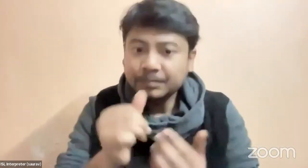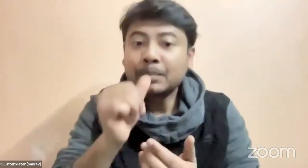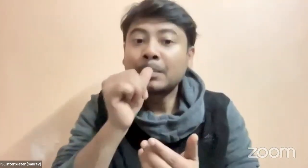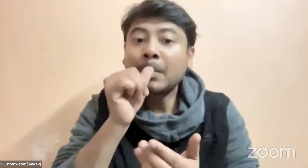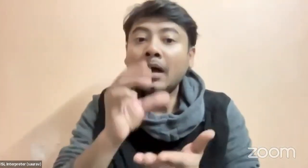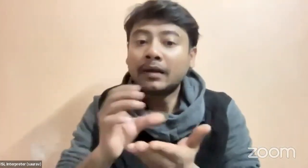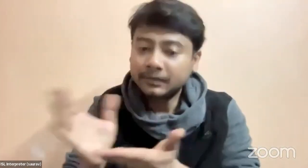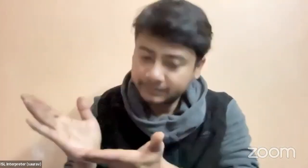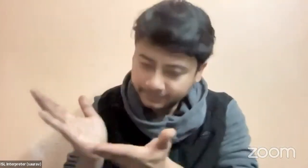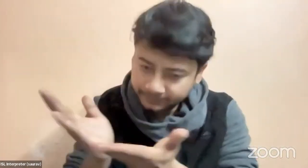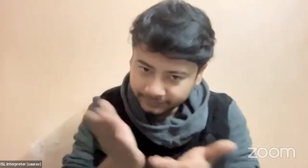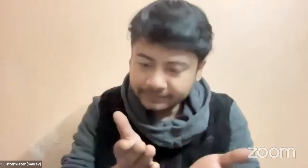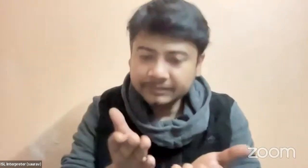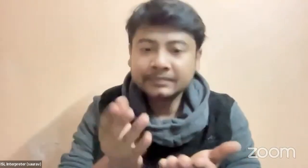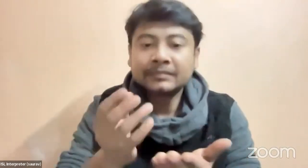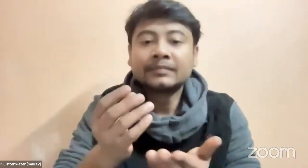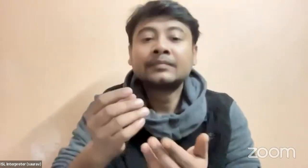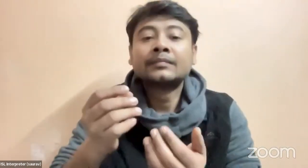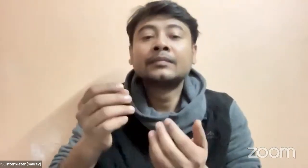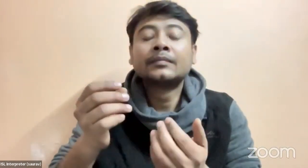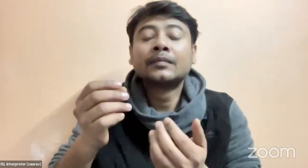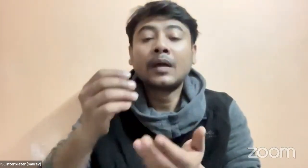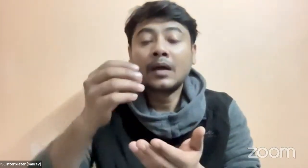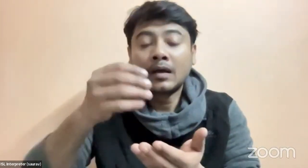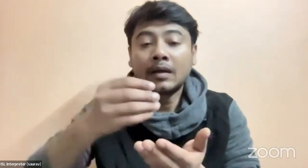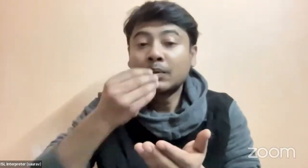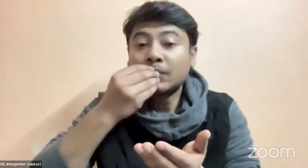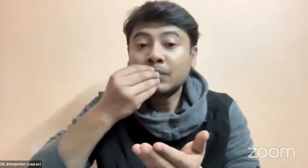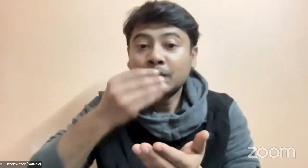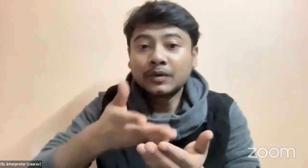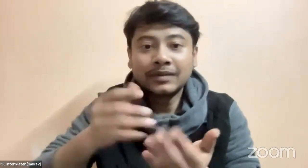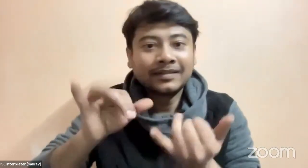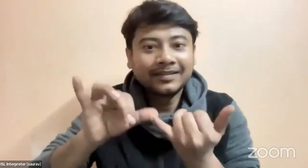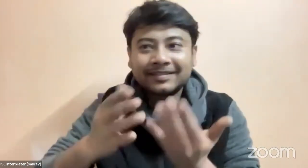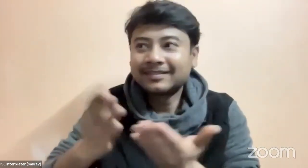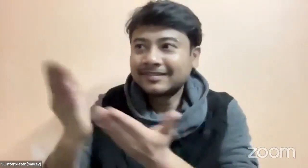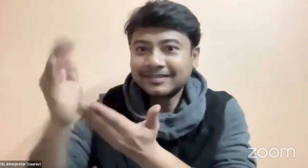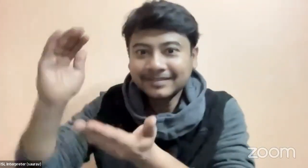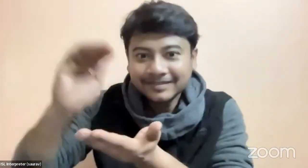drink and prasad to drink. So Krishna was doing all these.